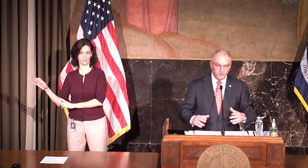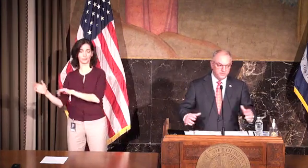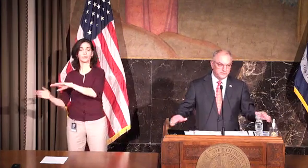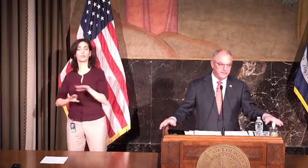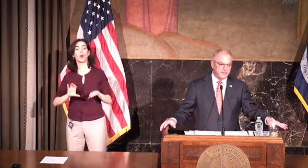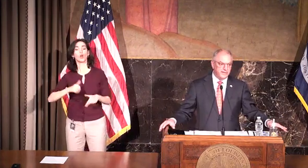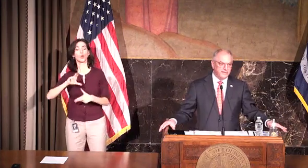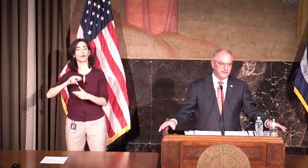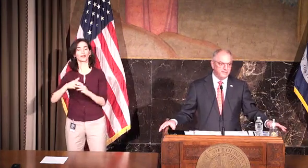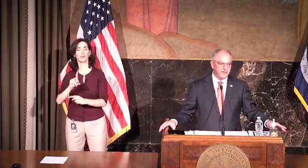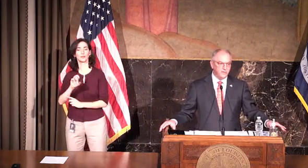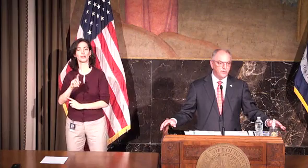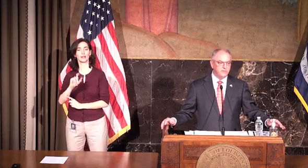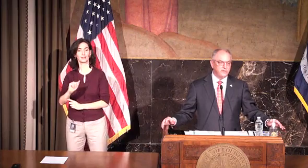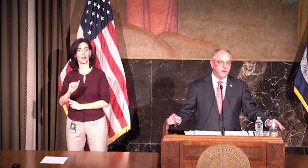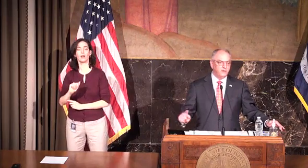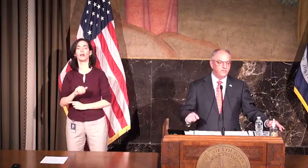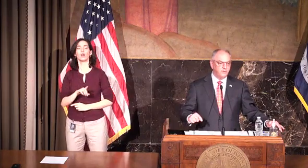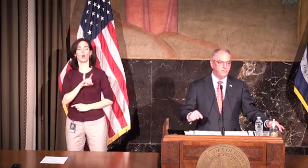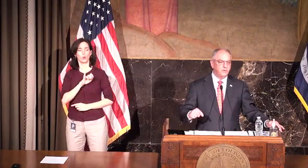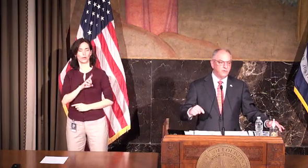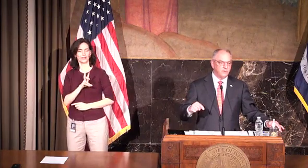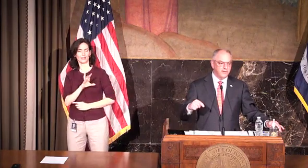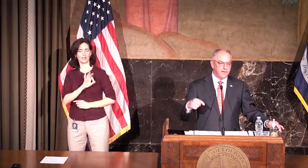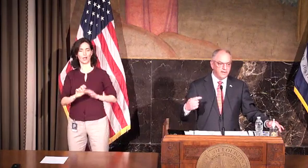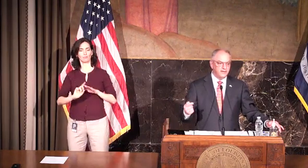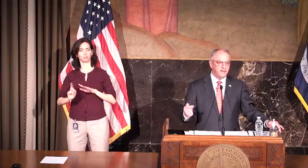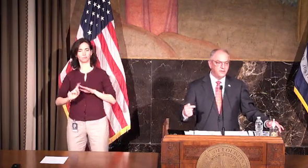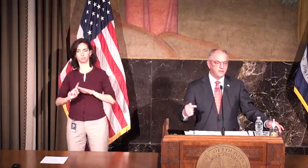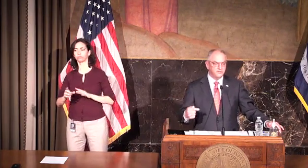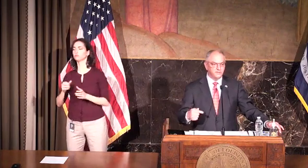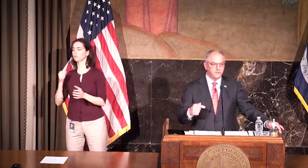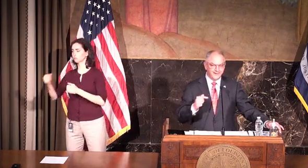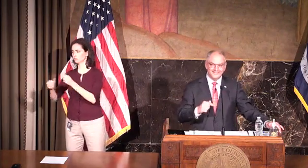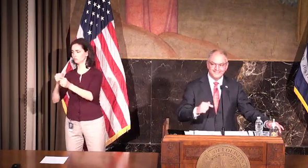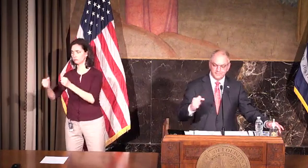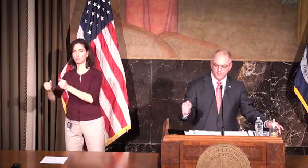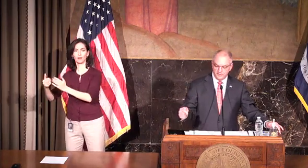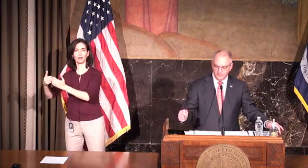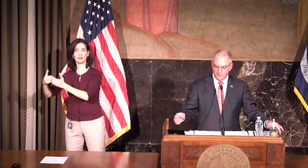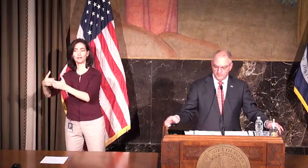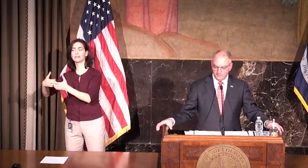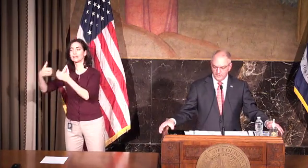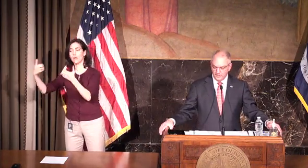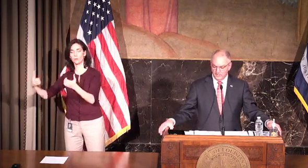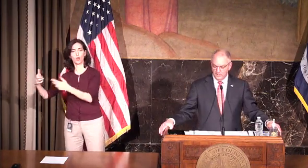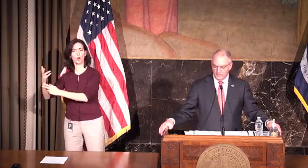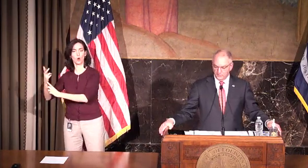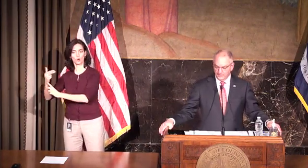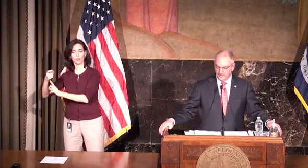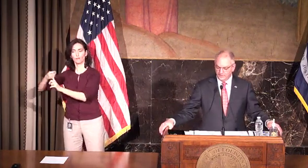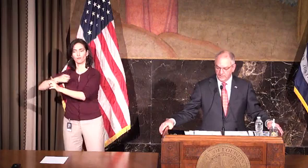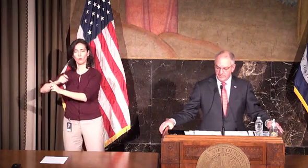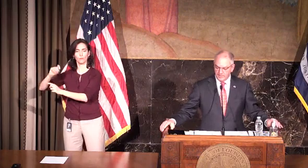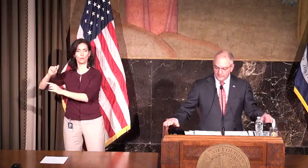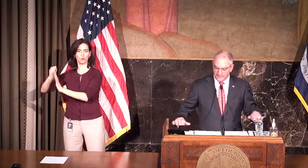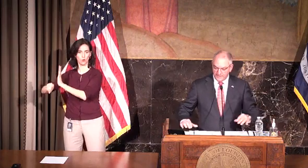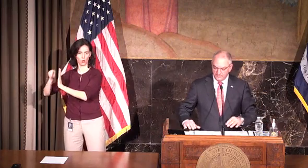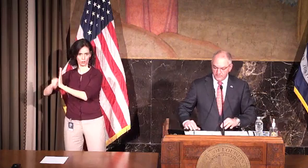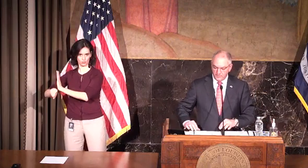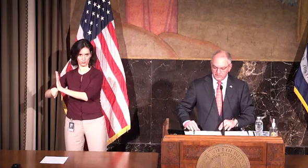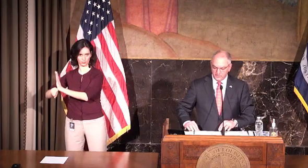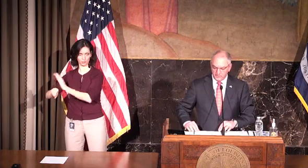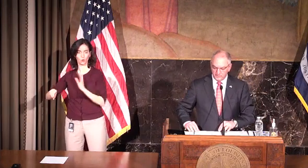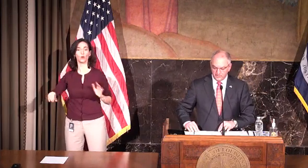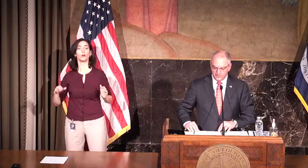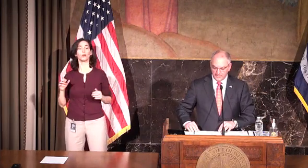there are 179 evacuees, all of whom are in a non-congregate shelter at a separate New Orleans hotel. So that makes 5